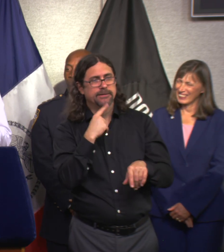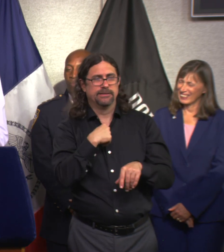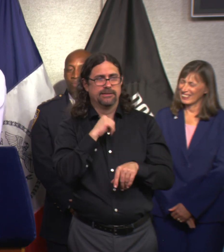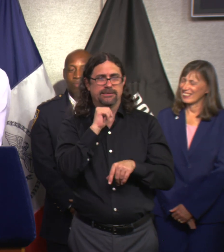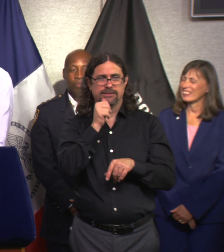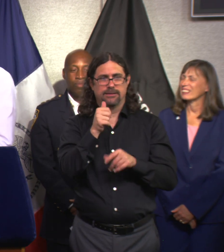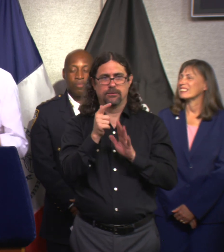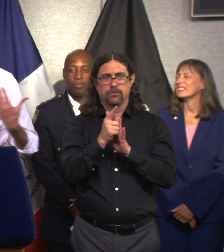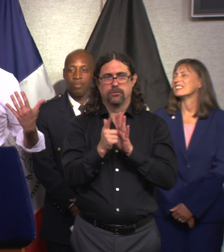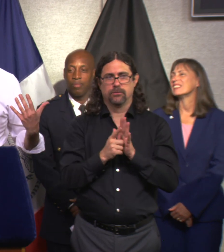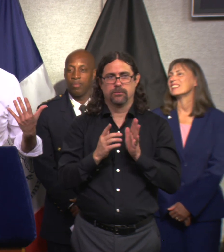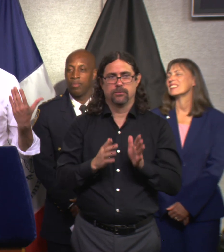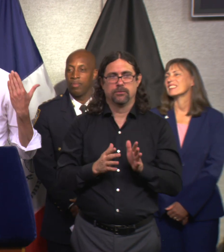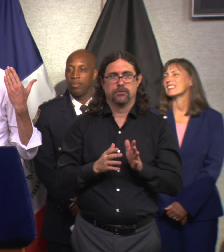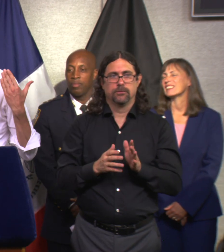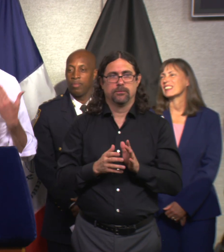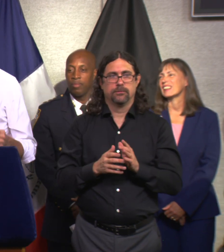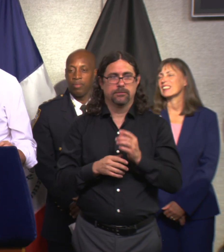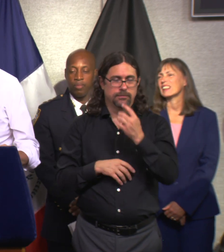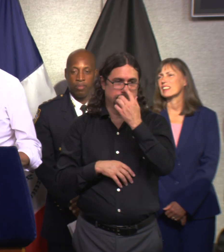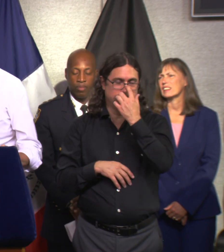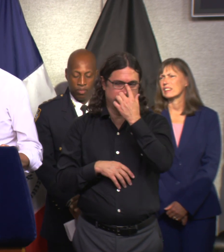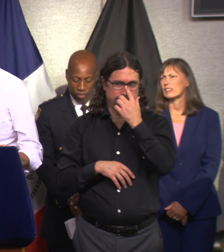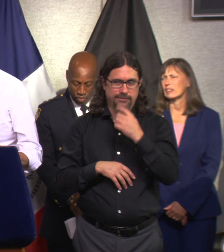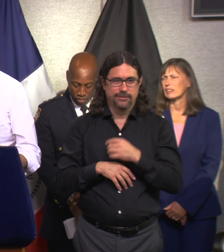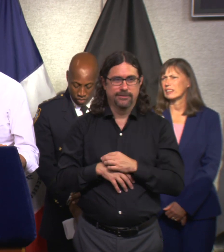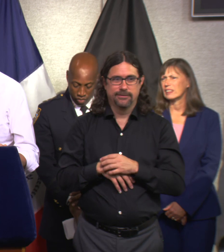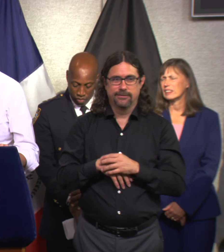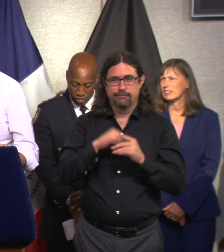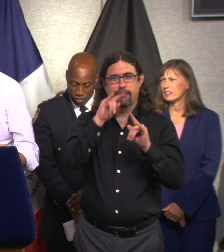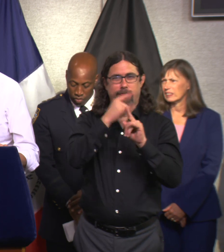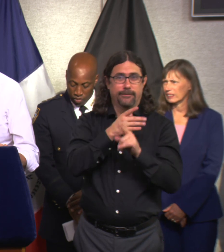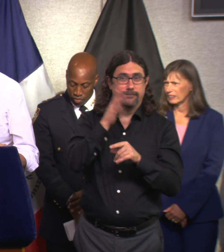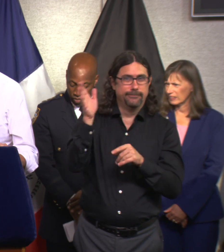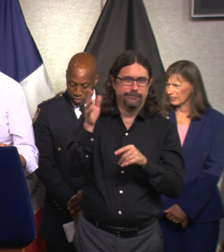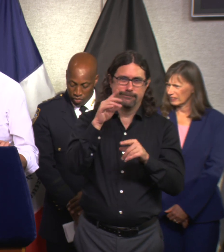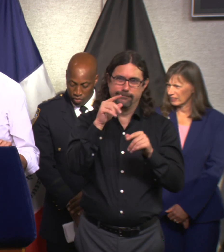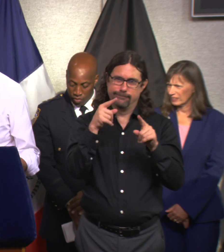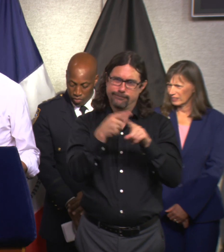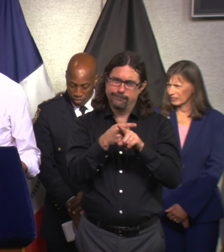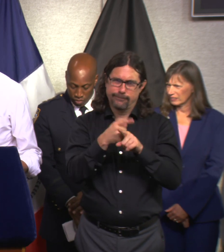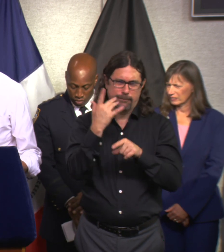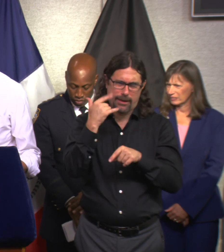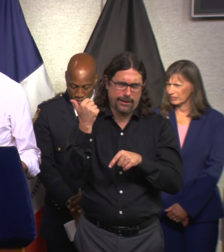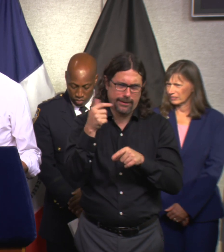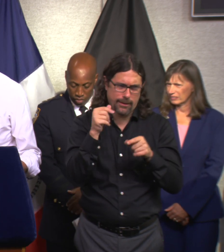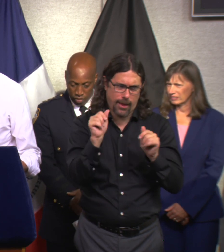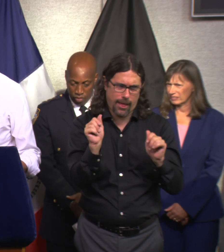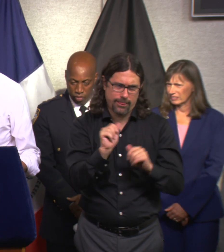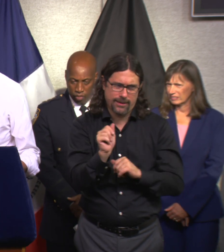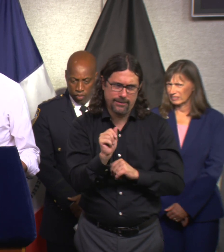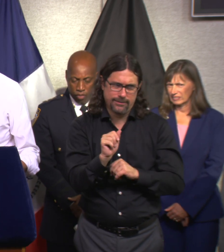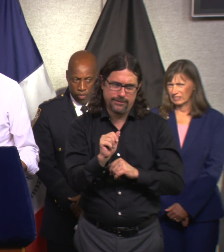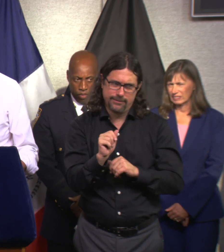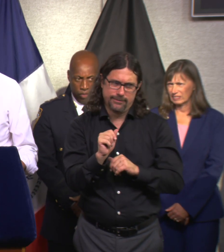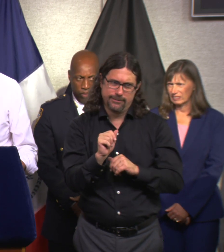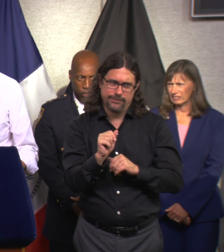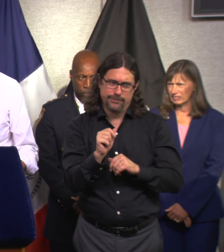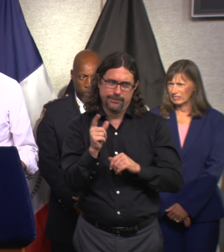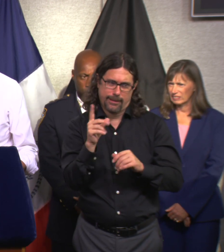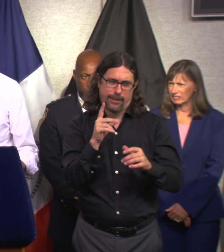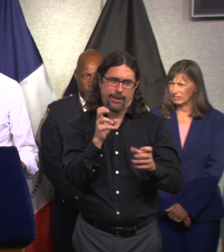But Commissioner, I don't know, or of any of my colleagues, I don't know the legal dynamic of canceling an event. I think it's a